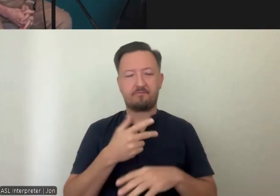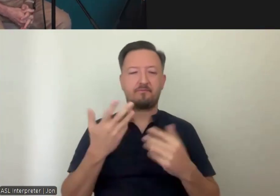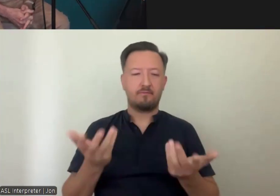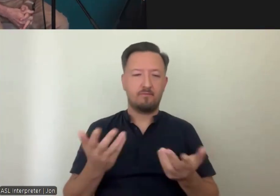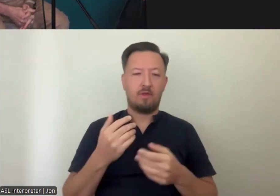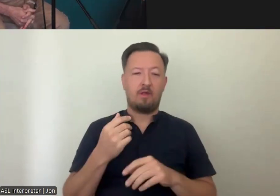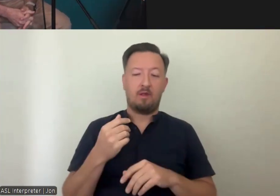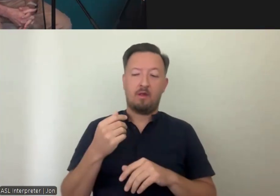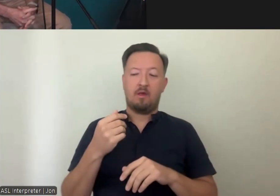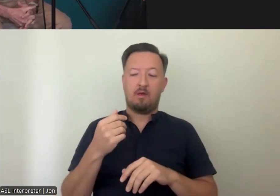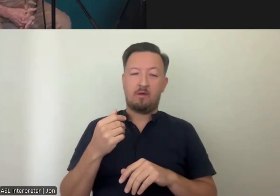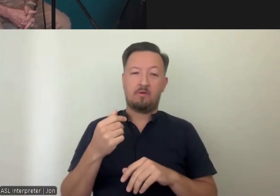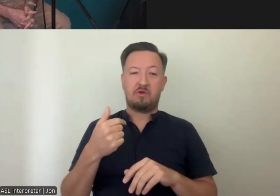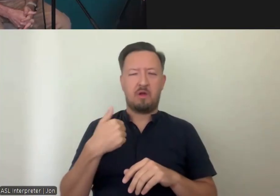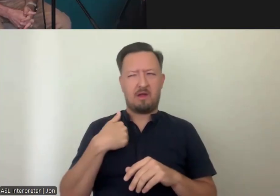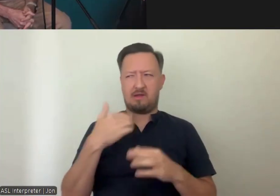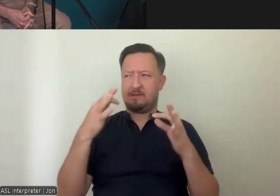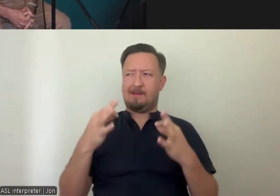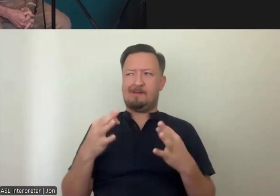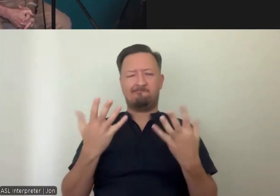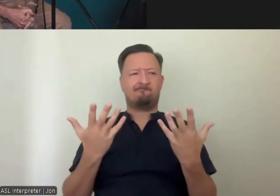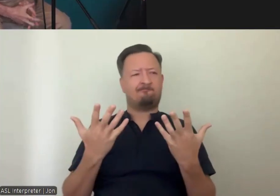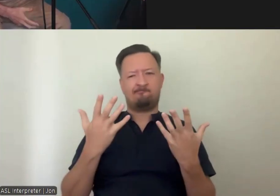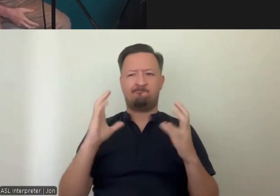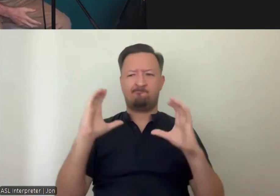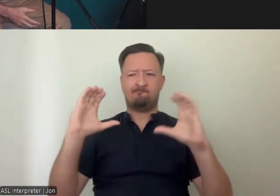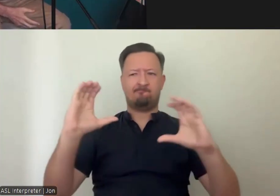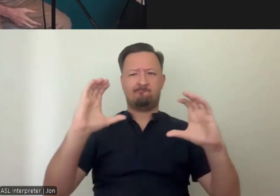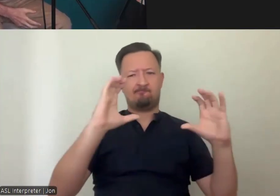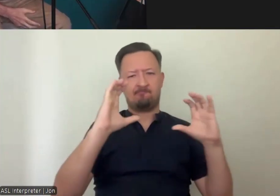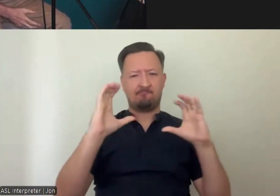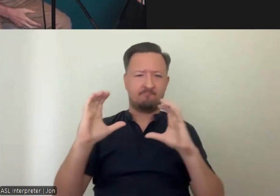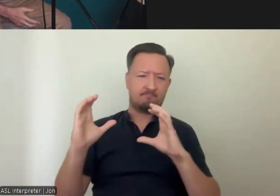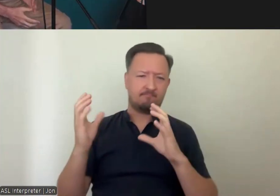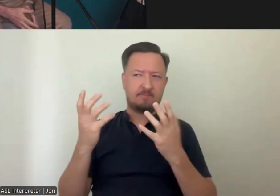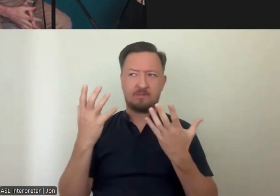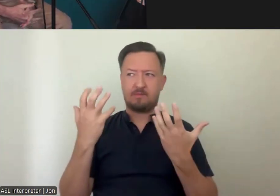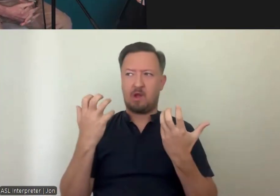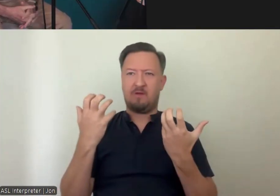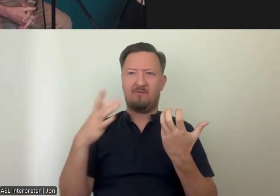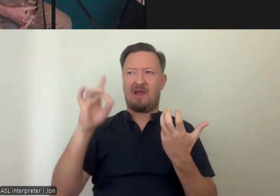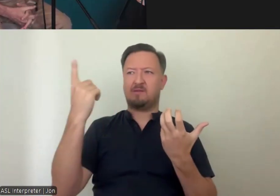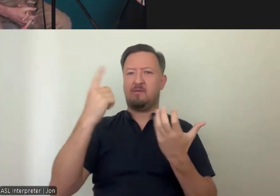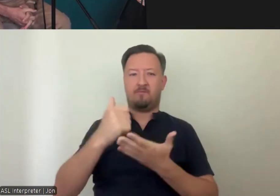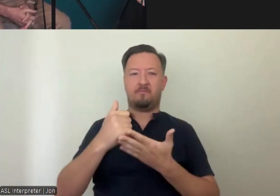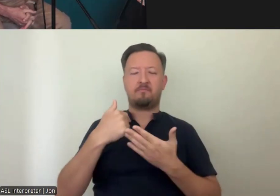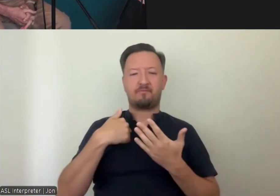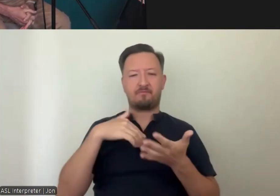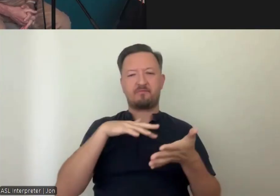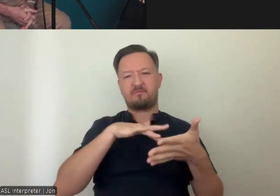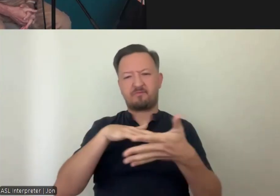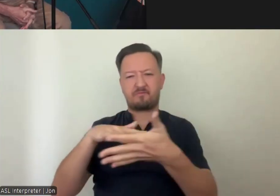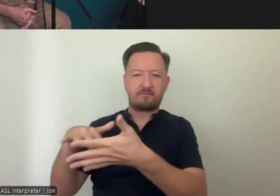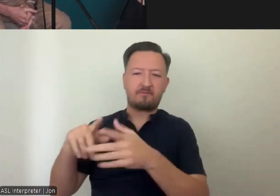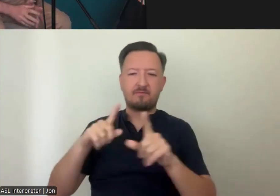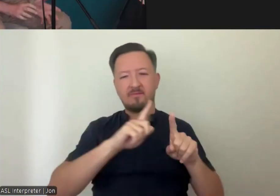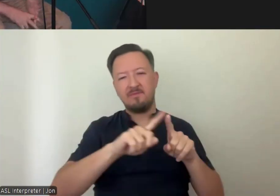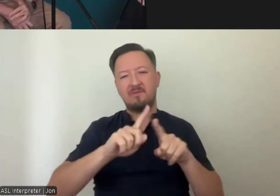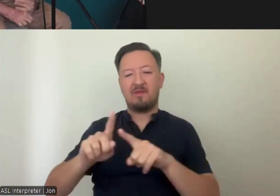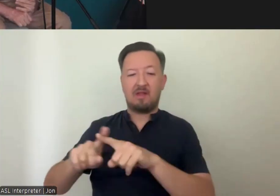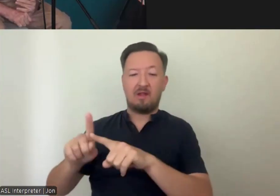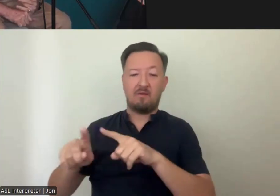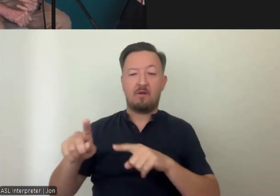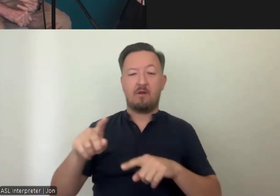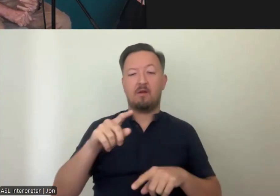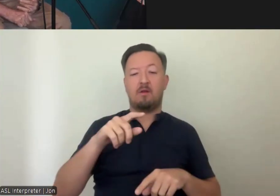in a little bit of a quest. So I started systematically studying a number of practical philosophies of life.